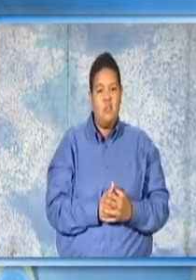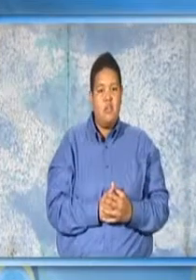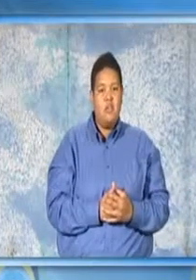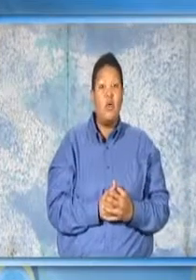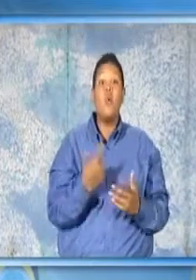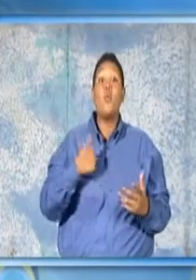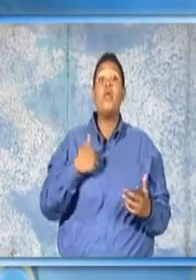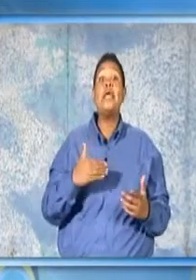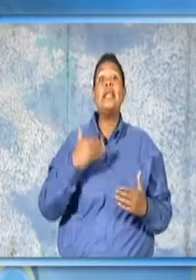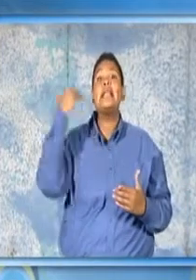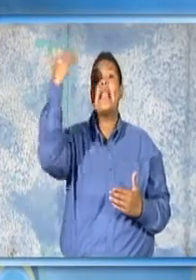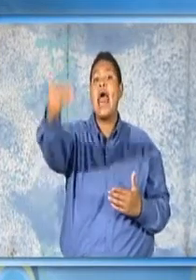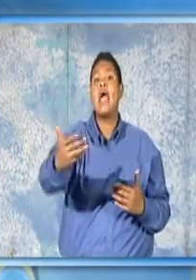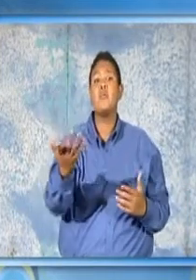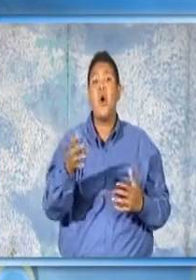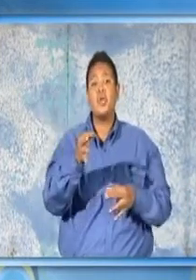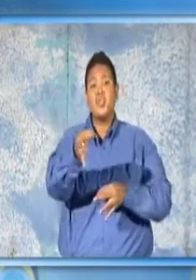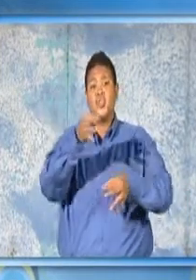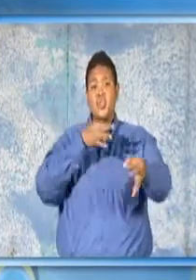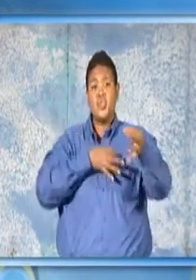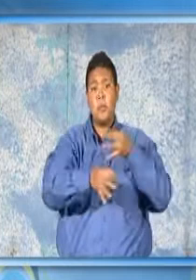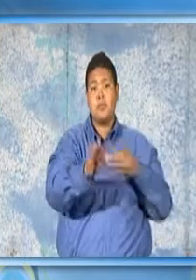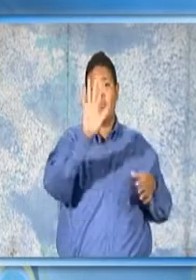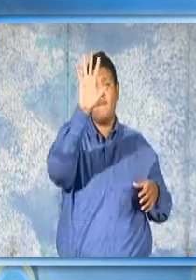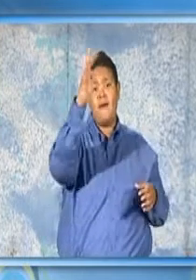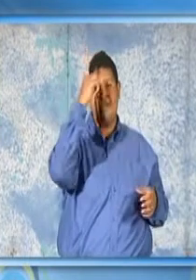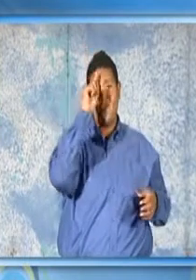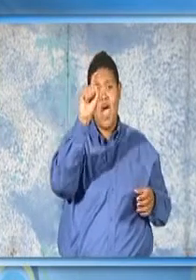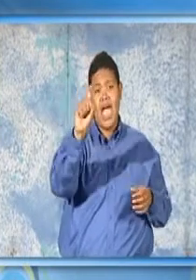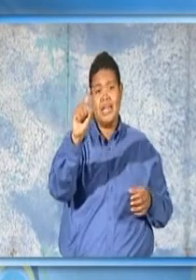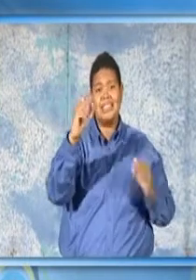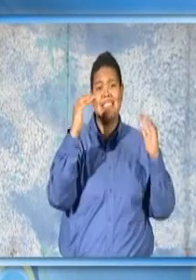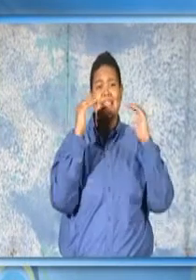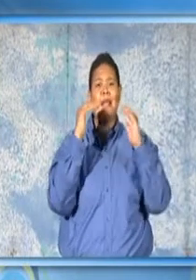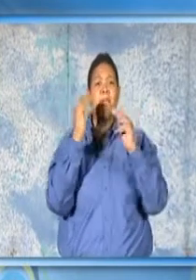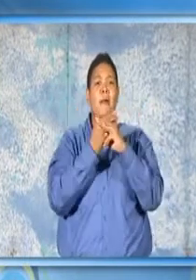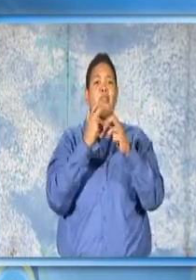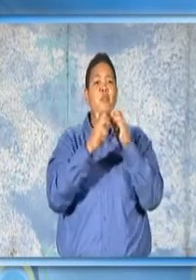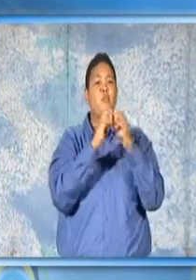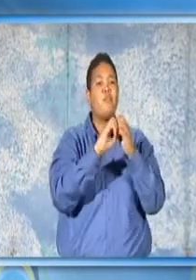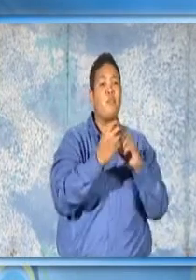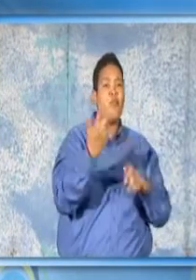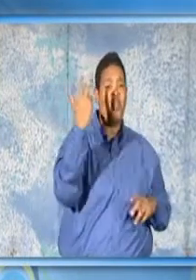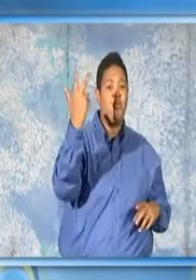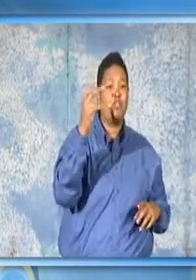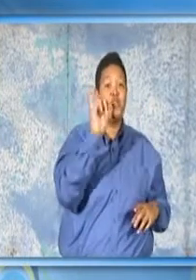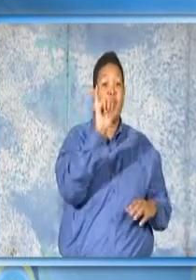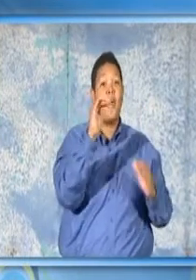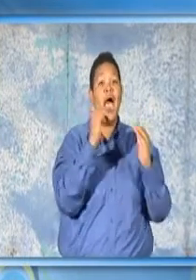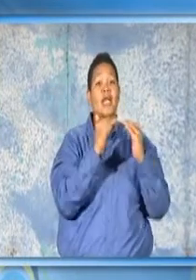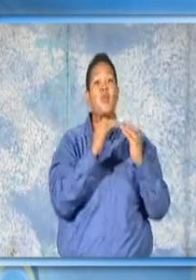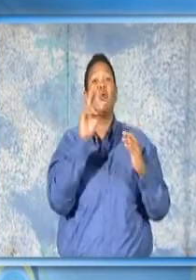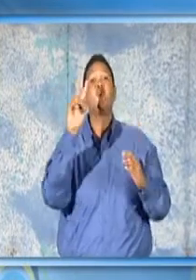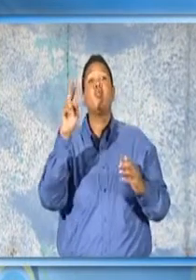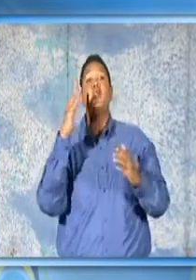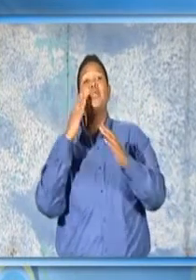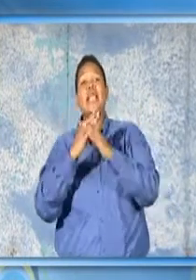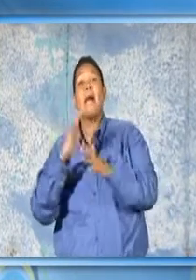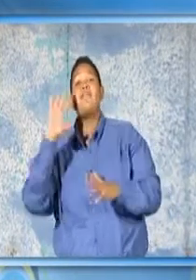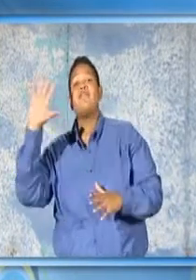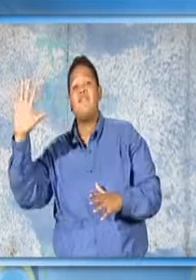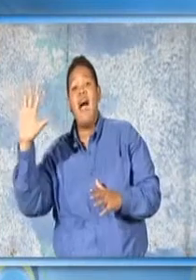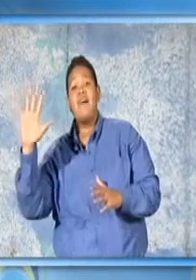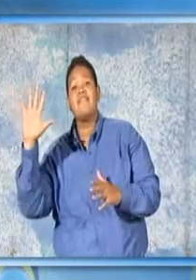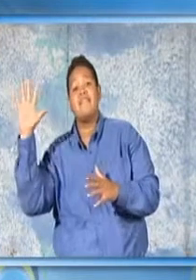We next substitute 5 for x in equation 3. So y equals 2 times 5 minus